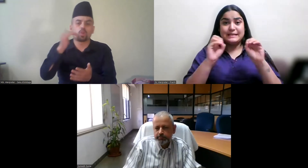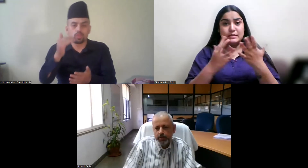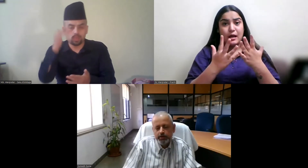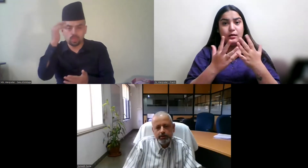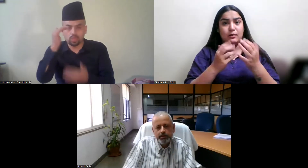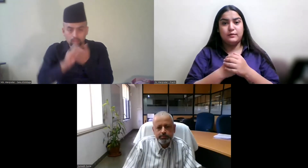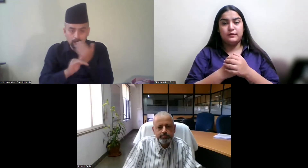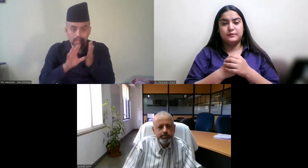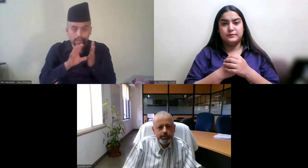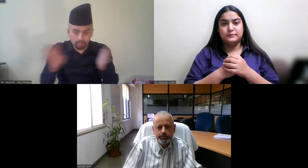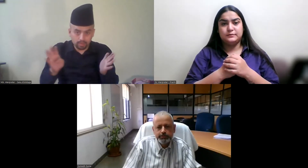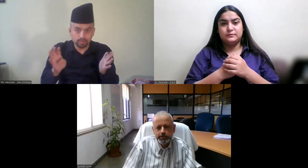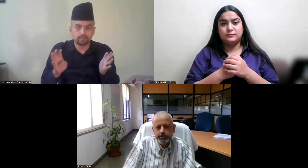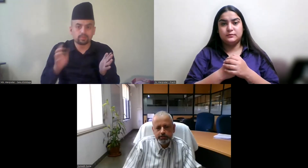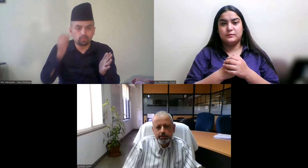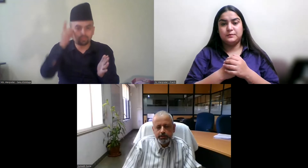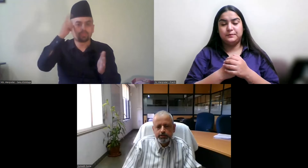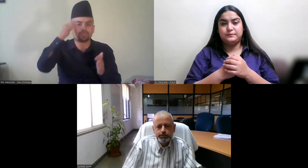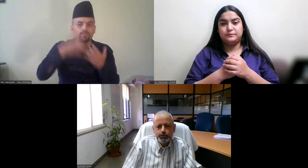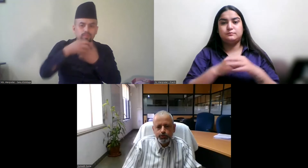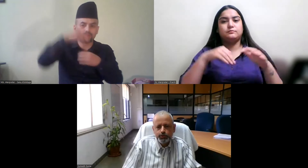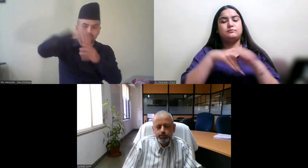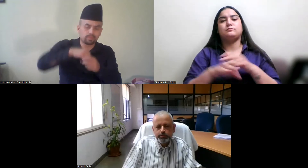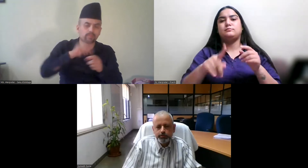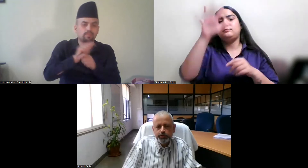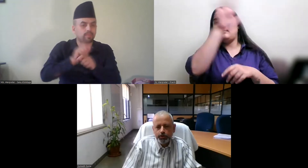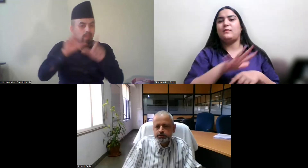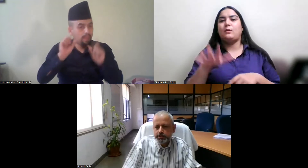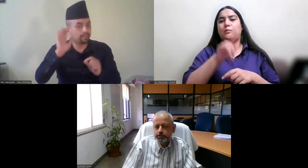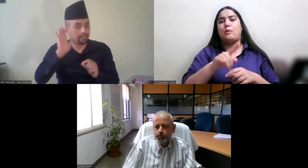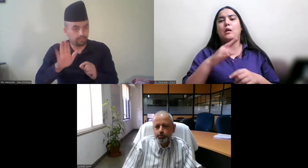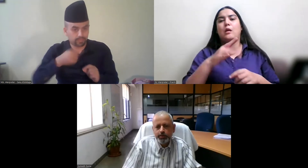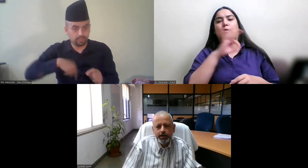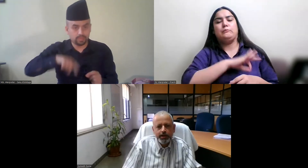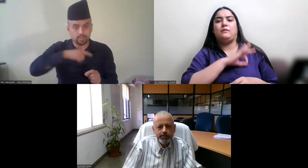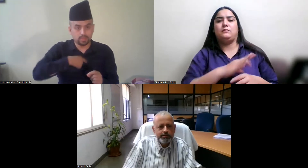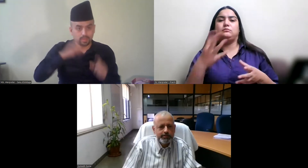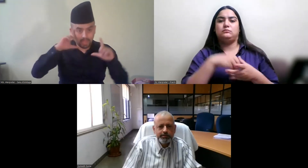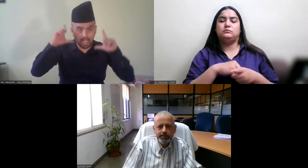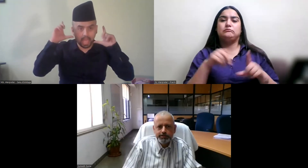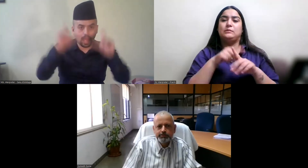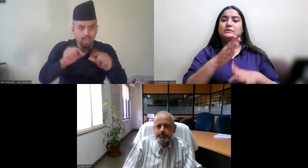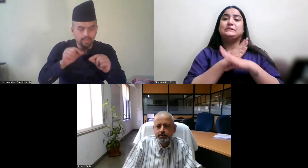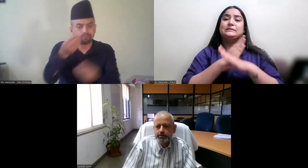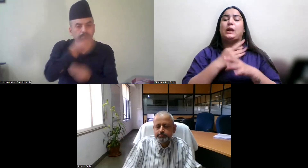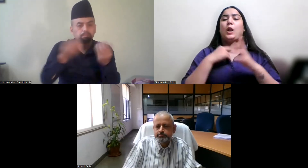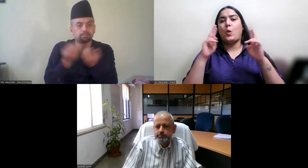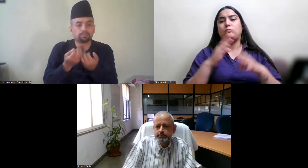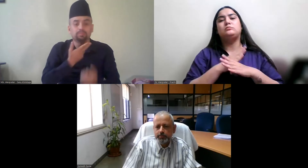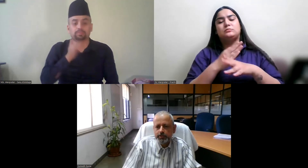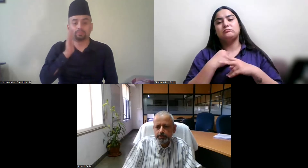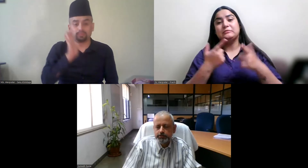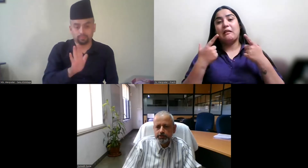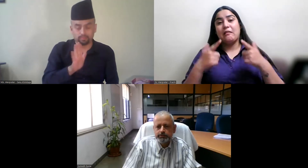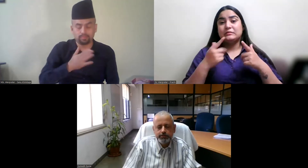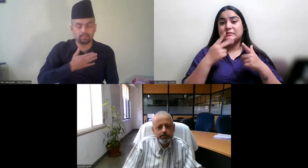reality in this country. So we all share the hope, and let's